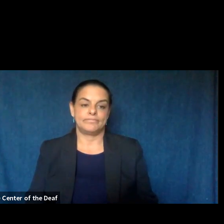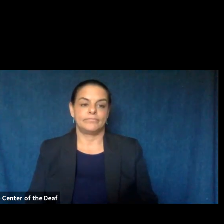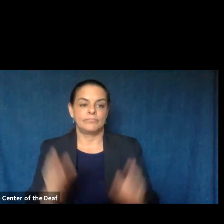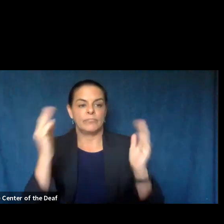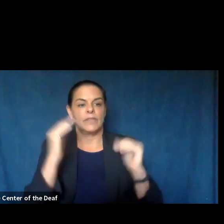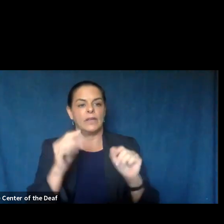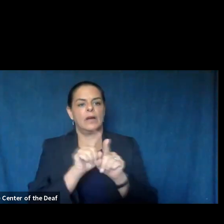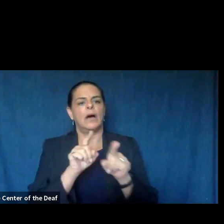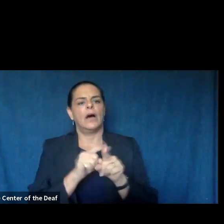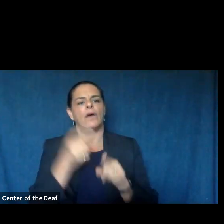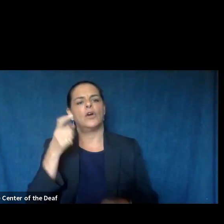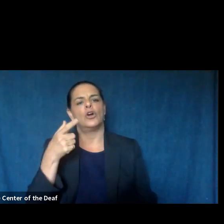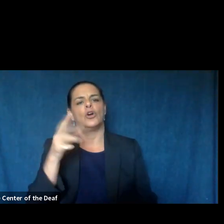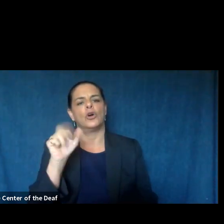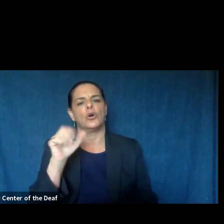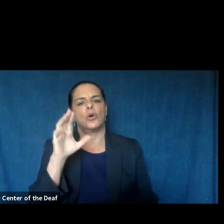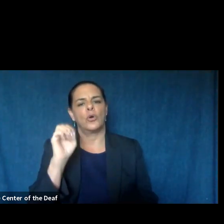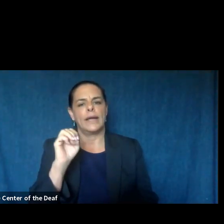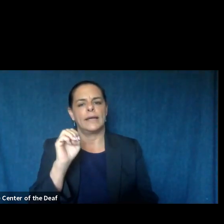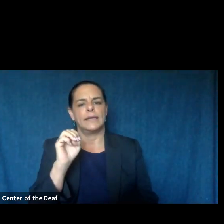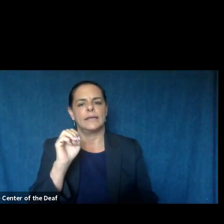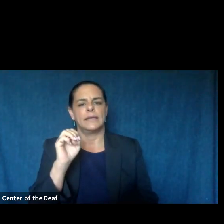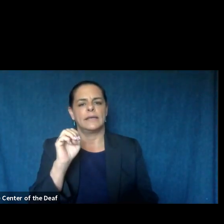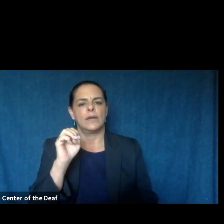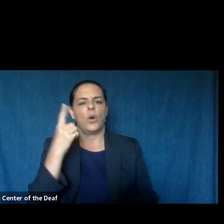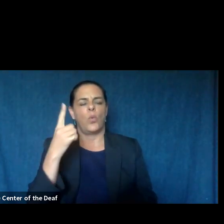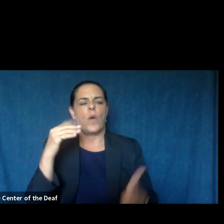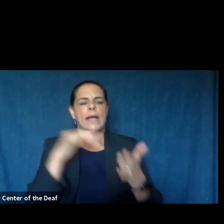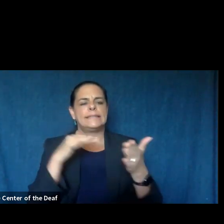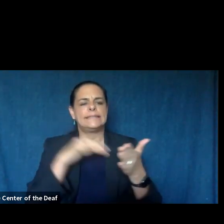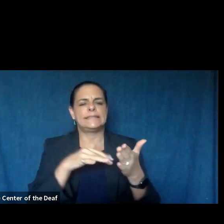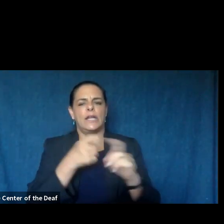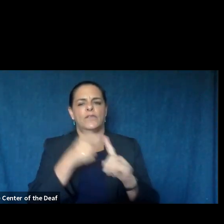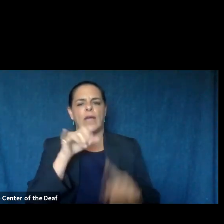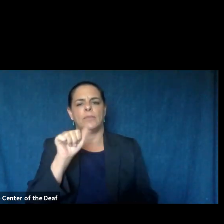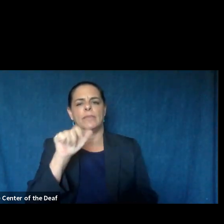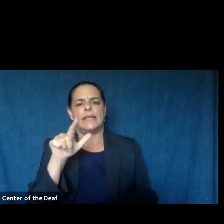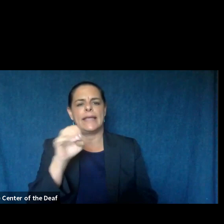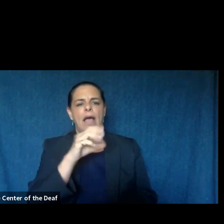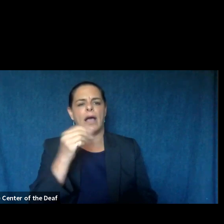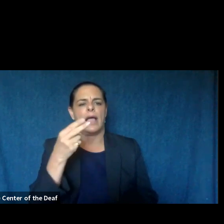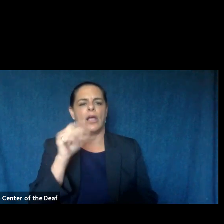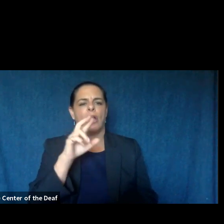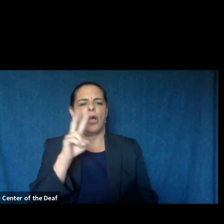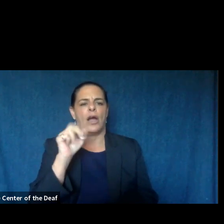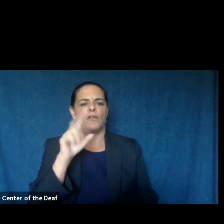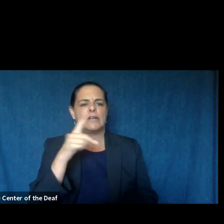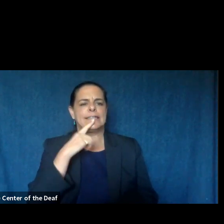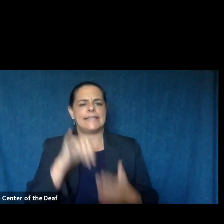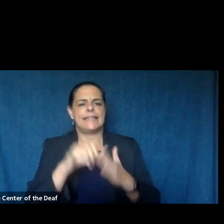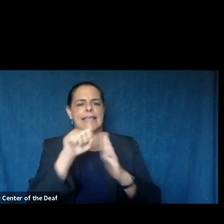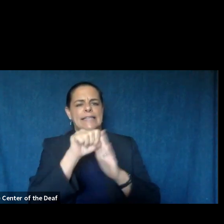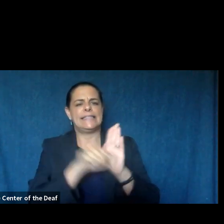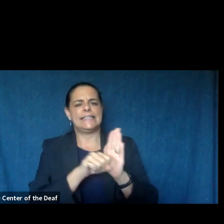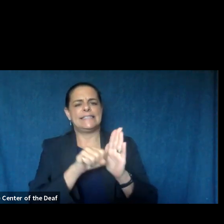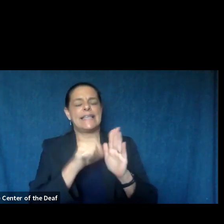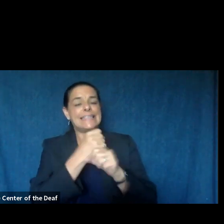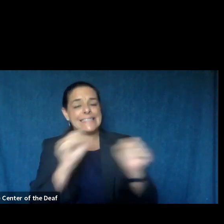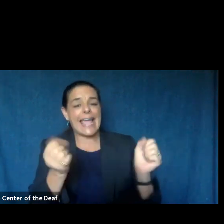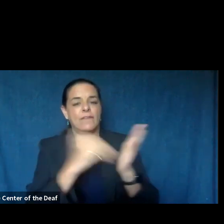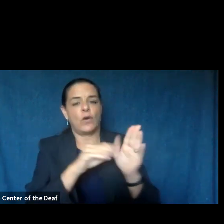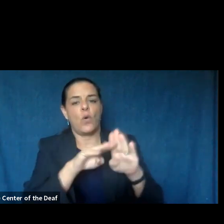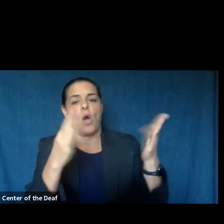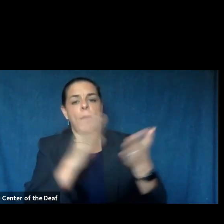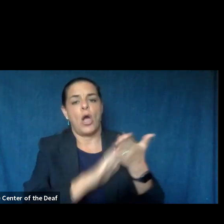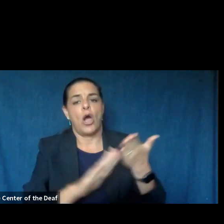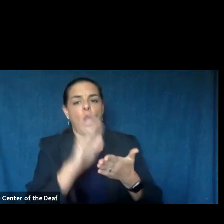is also from Grace with WVIR. One study from Yale and Harvard says the safe reopening of college campuses would require